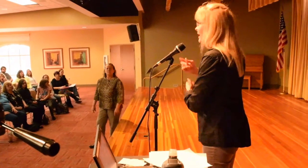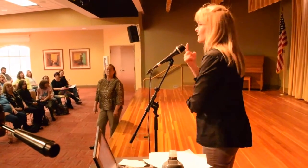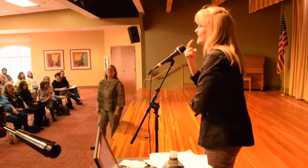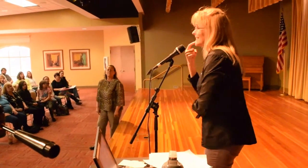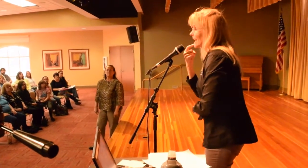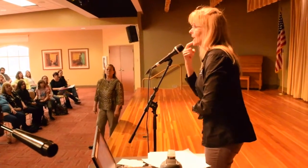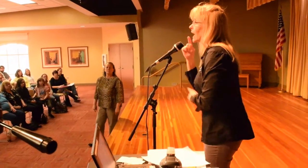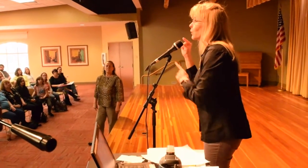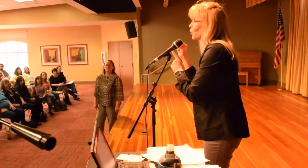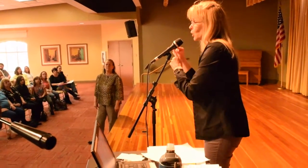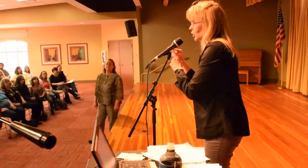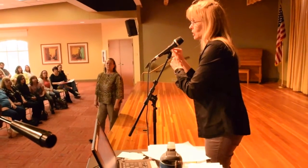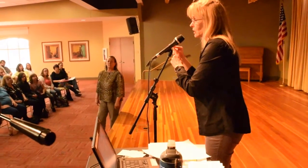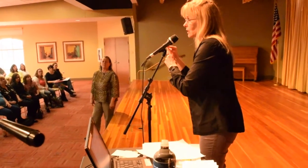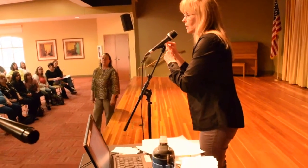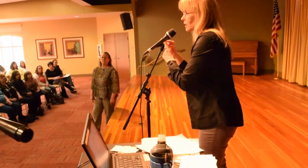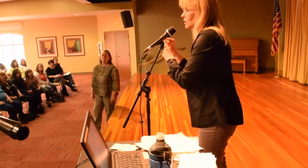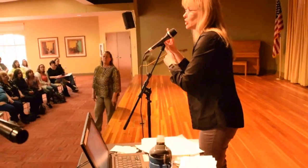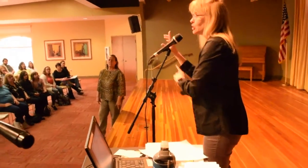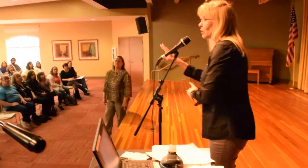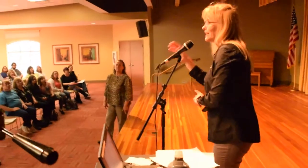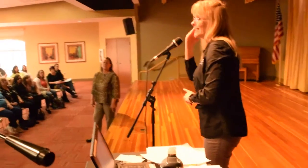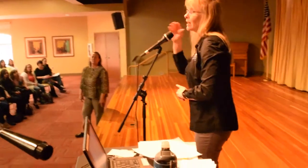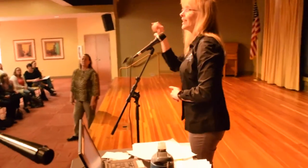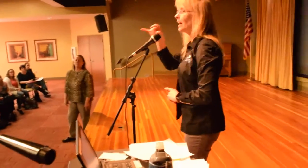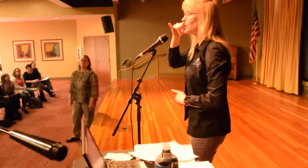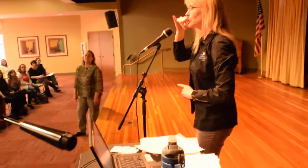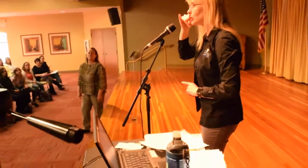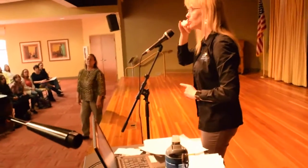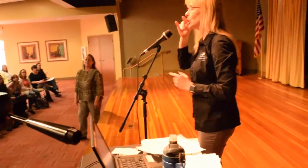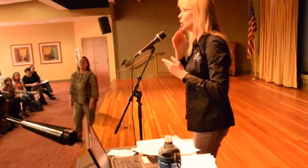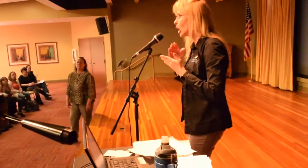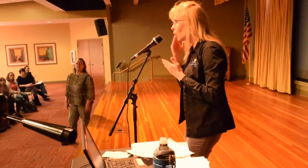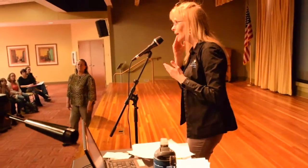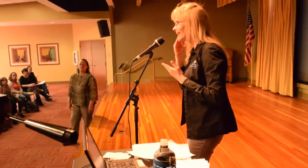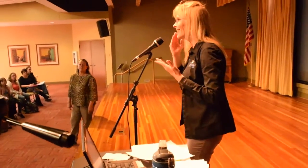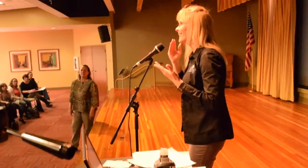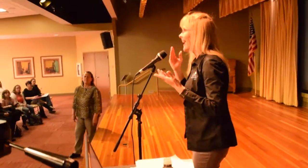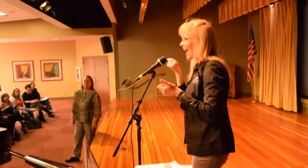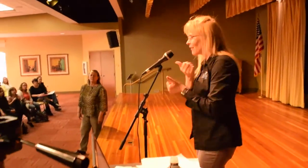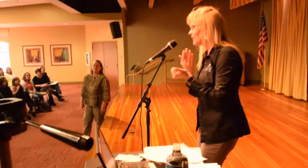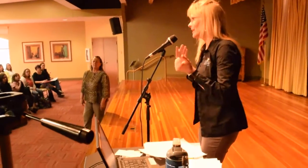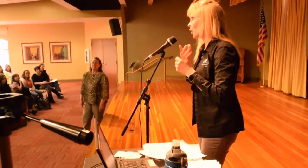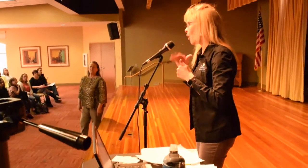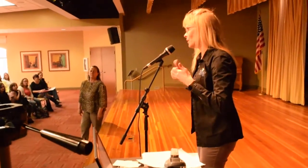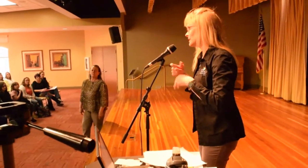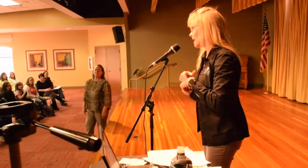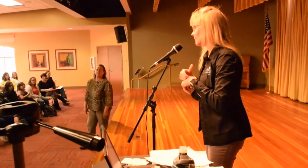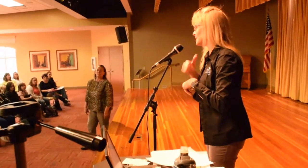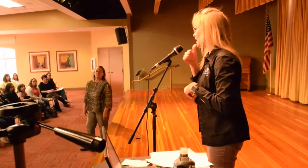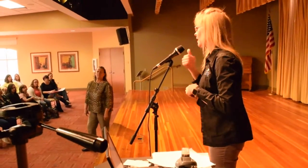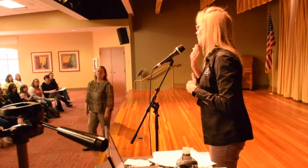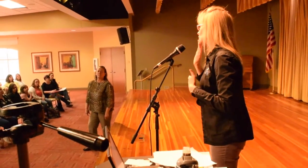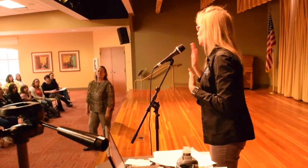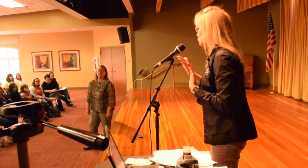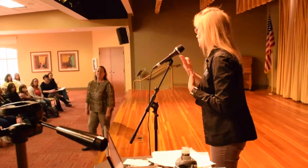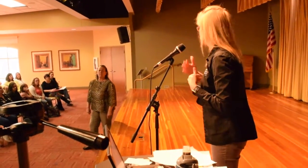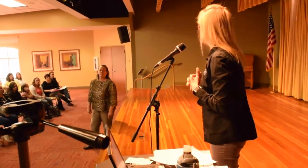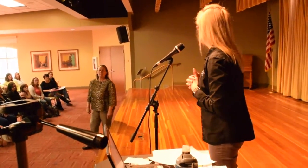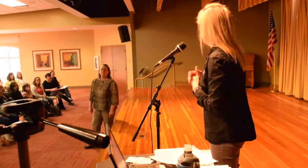even saying a word. Because you don't need the other children knowing everything all the time. It's not always good. Is that